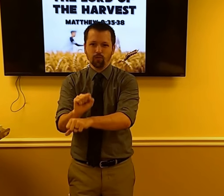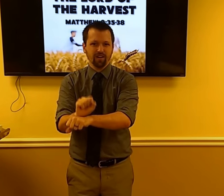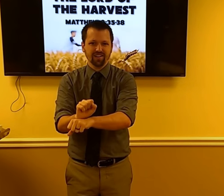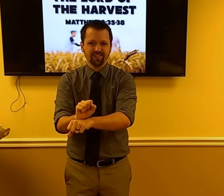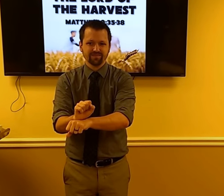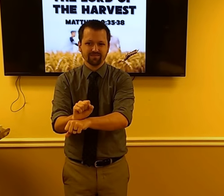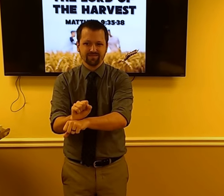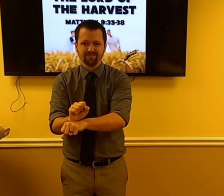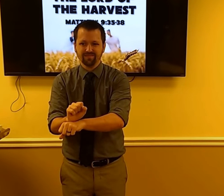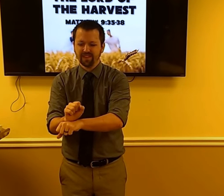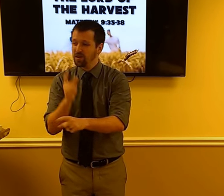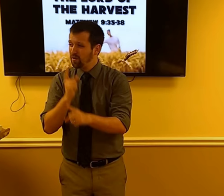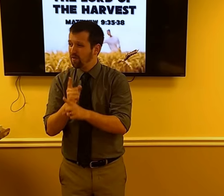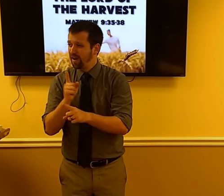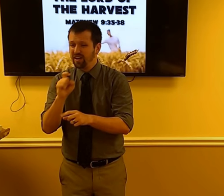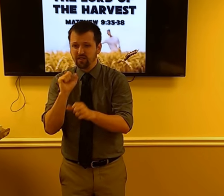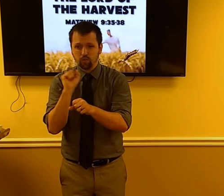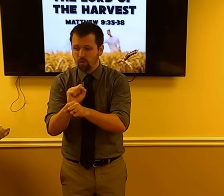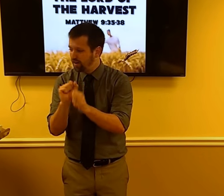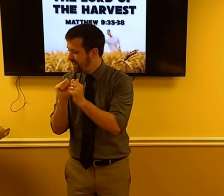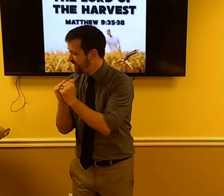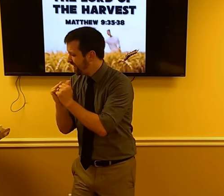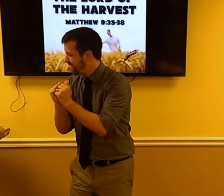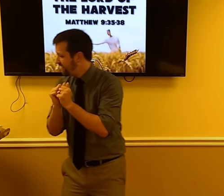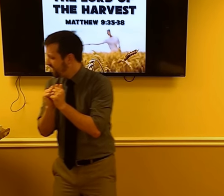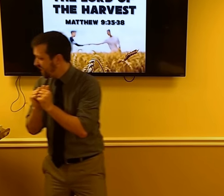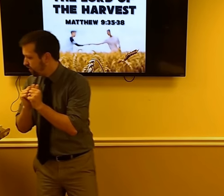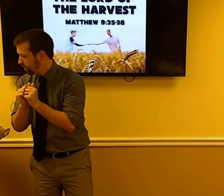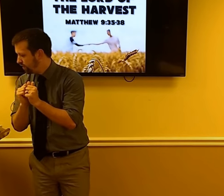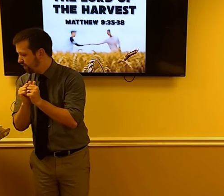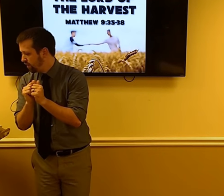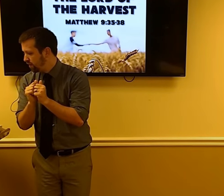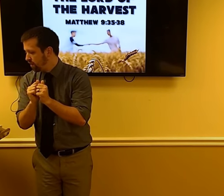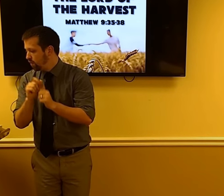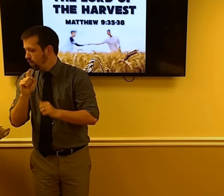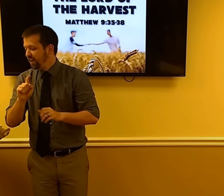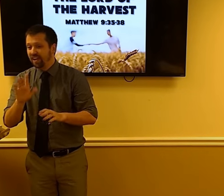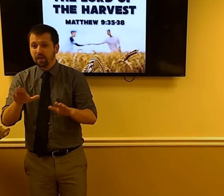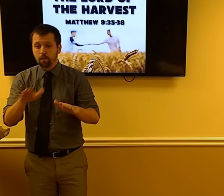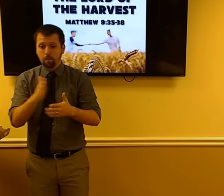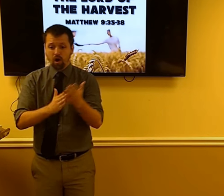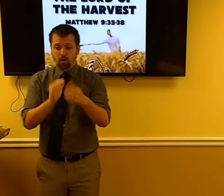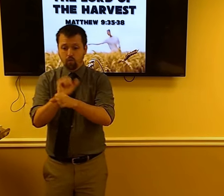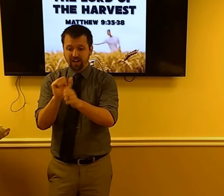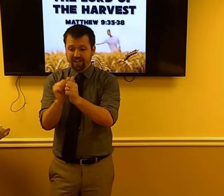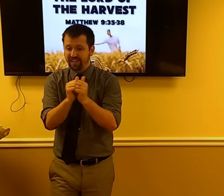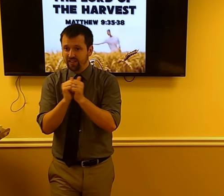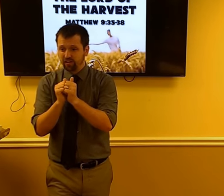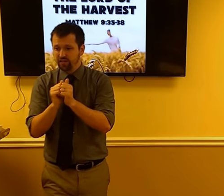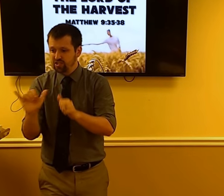work. Right, we need to work together. And part of working together, just